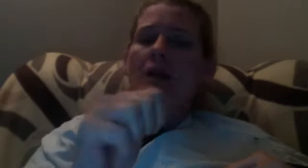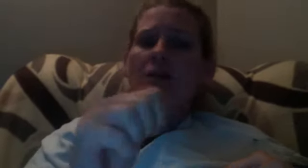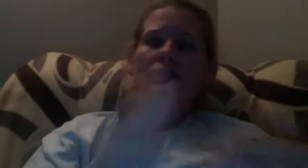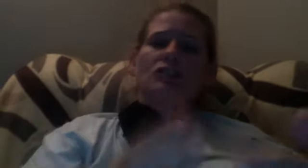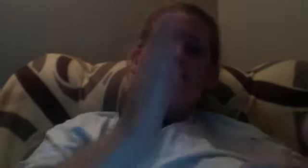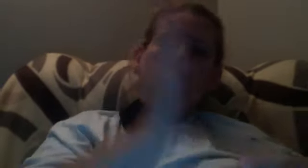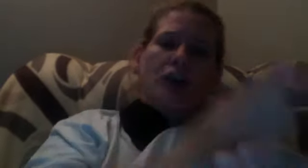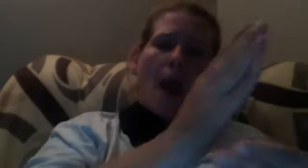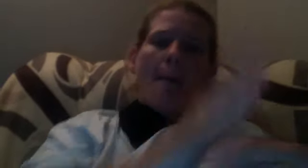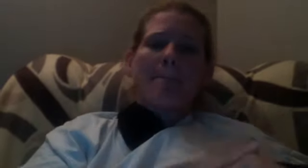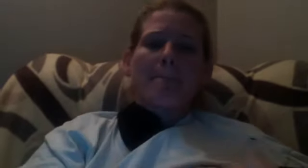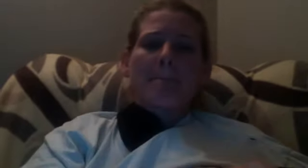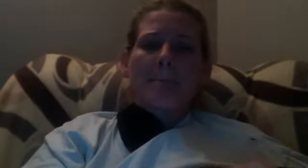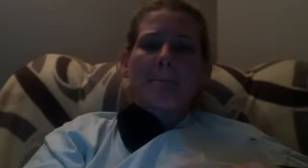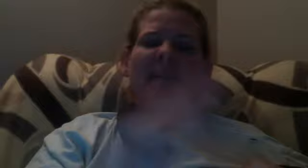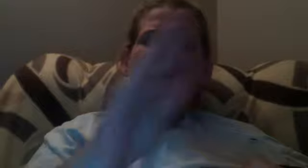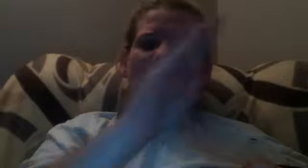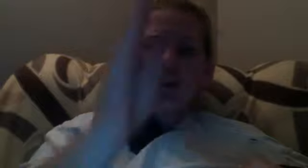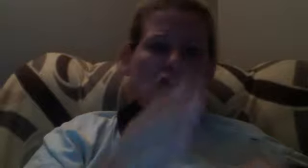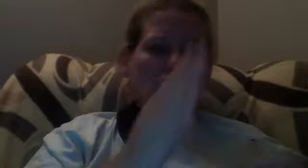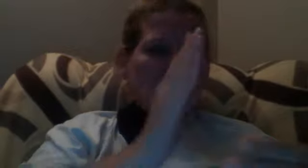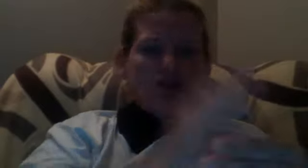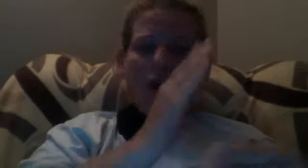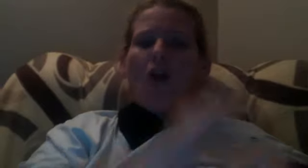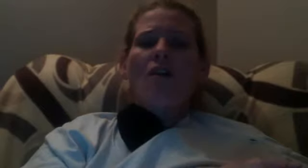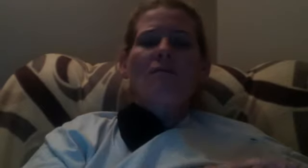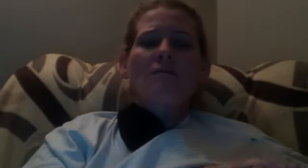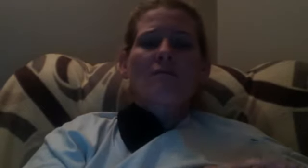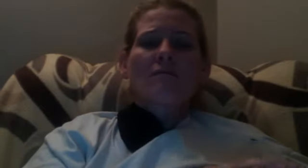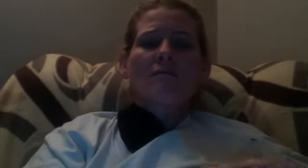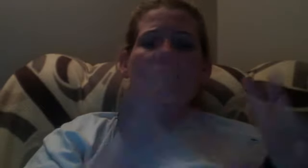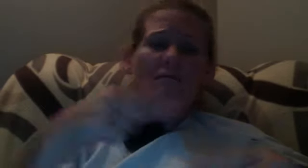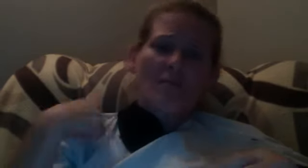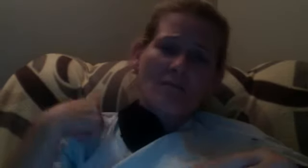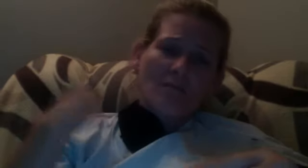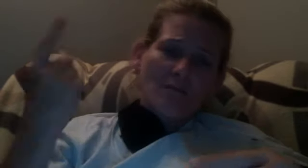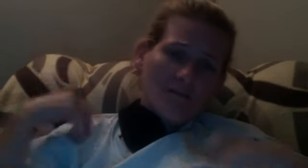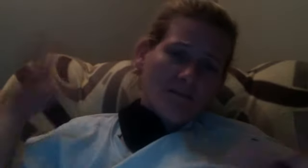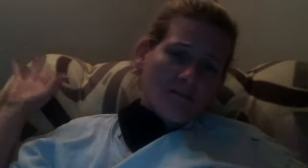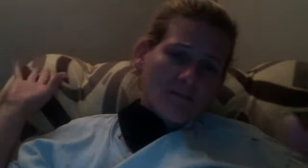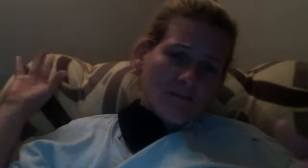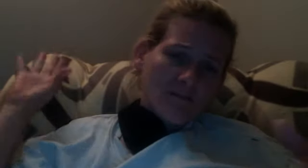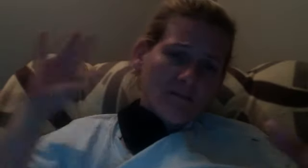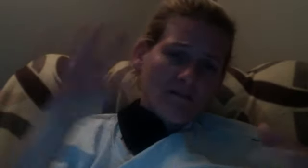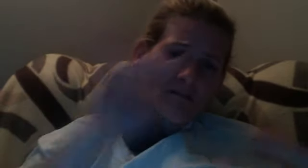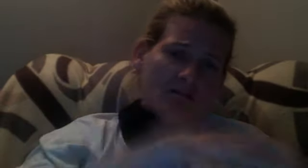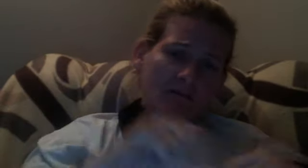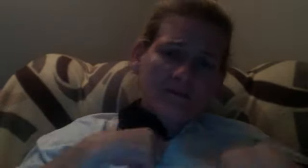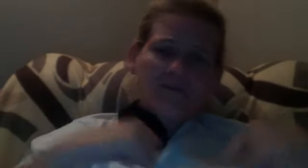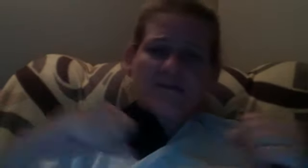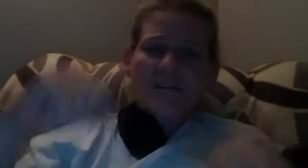divorces then, right? A little adding here. It's something to that effect. Okay. Lost a little bit in one, gained some in the other. I don't like what I'm